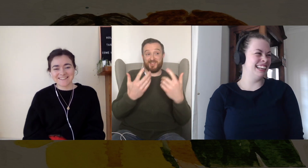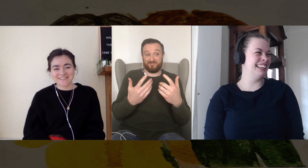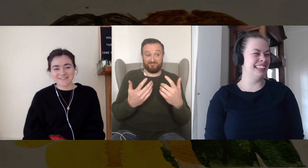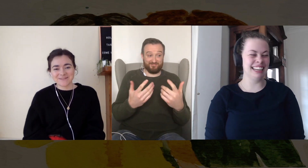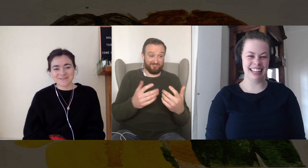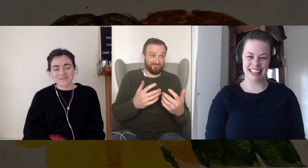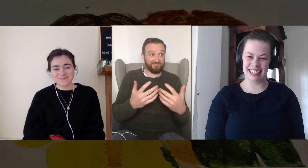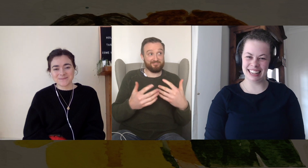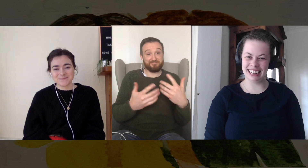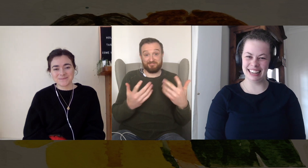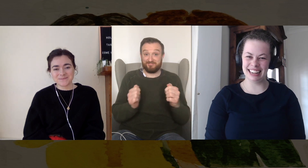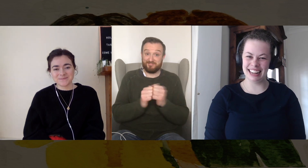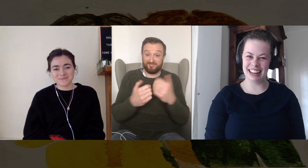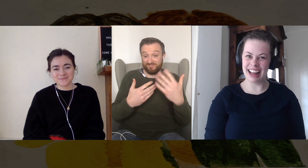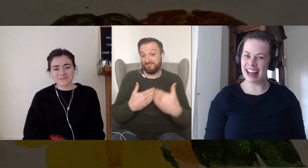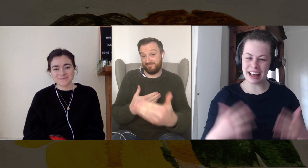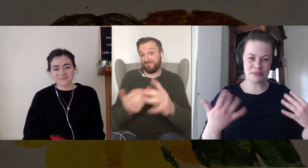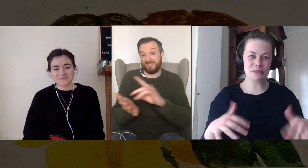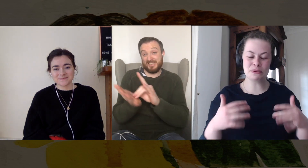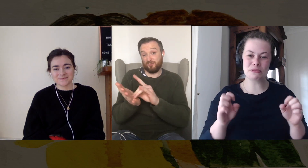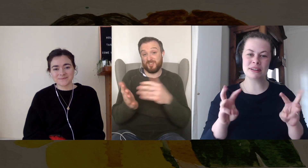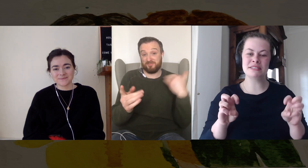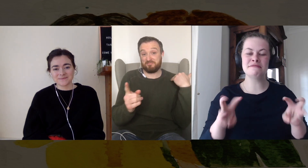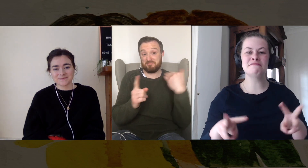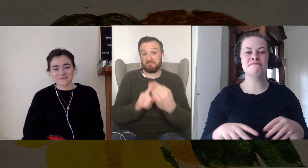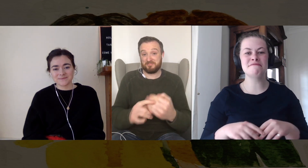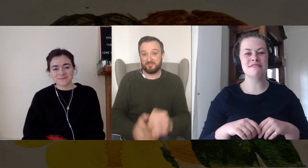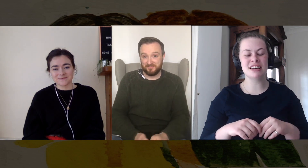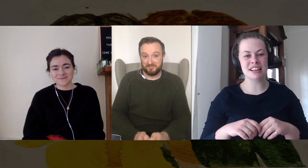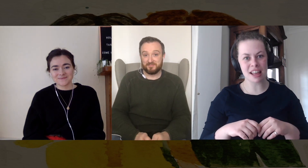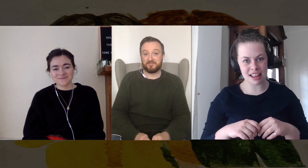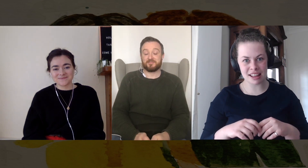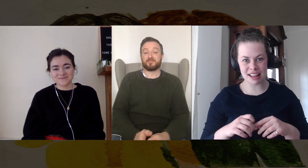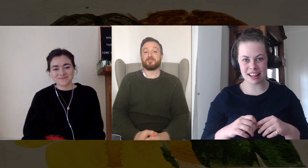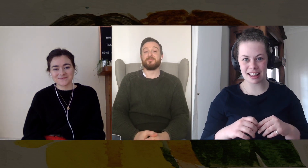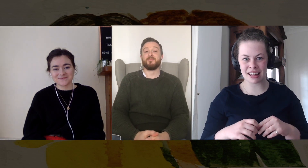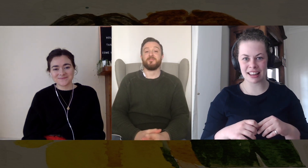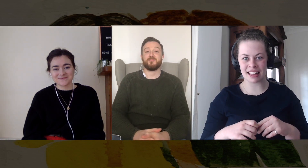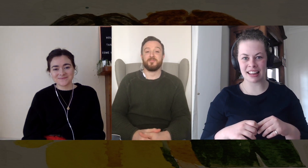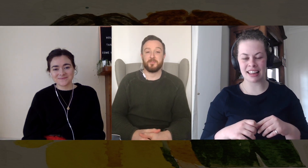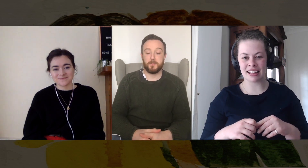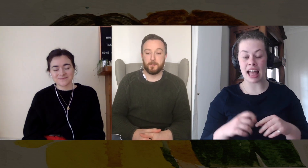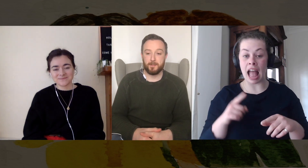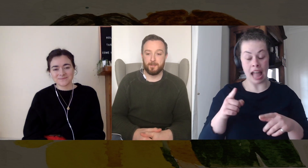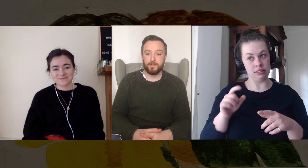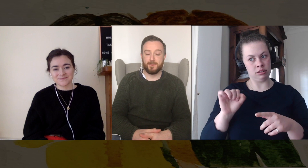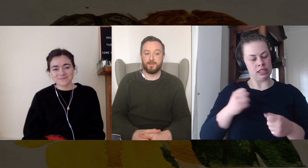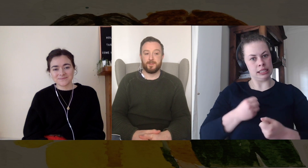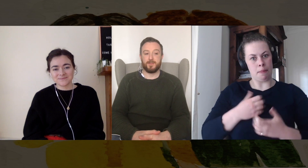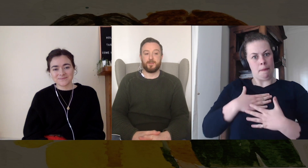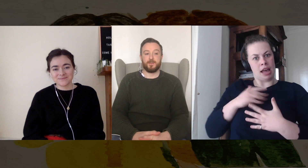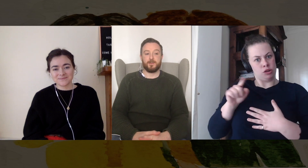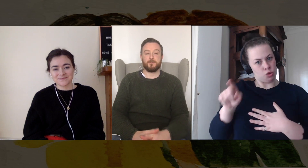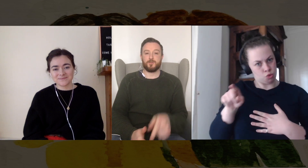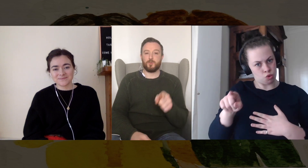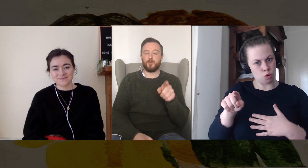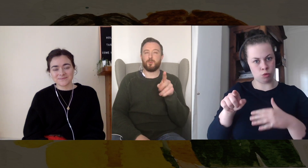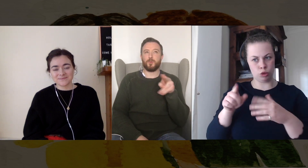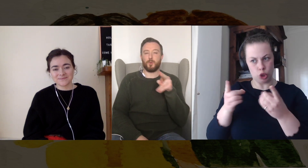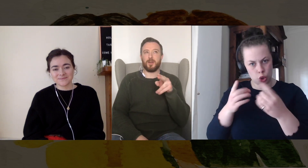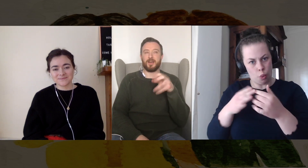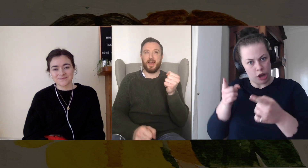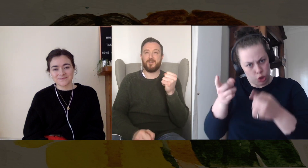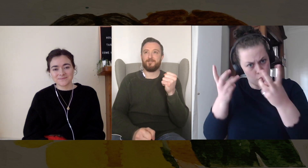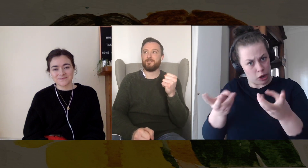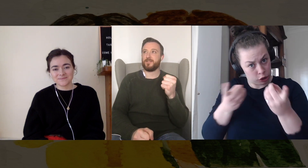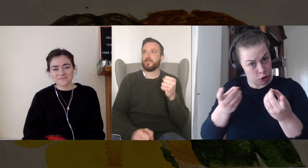said, "Okay, give us a burger." And that's how our conversation started, and that's how we met, and then the rest is history, I